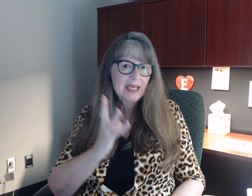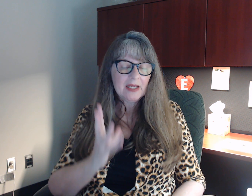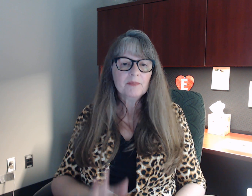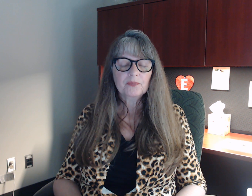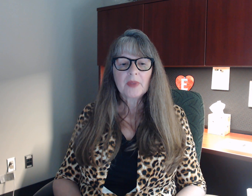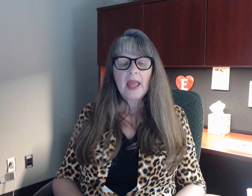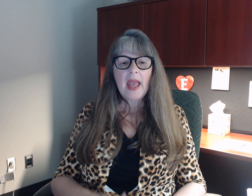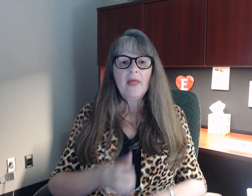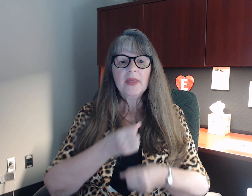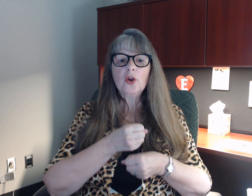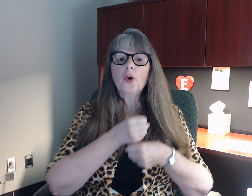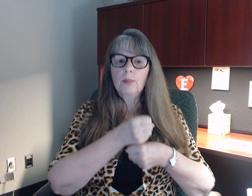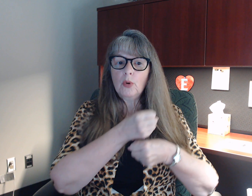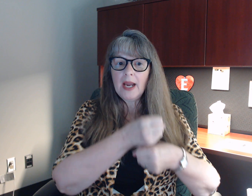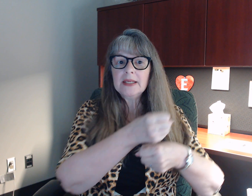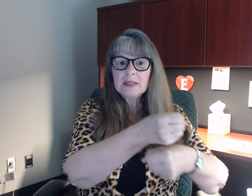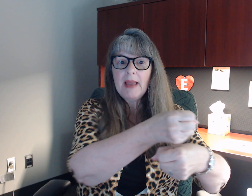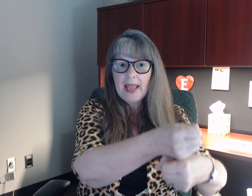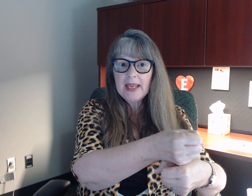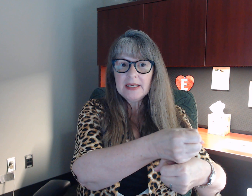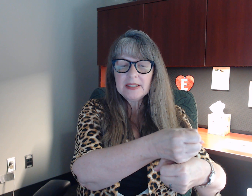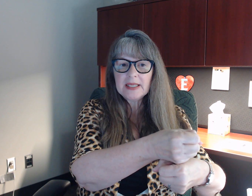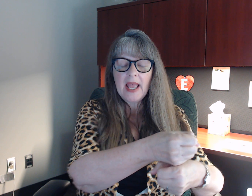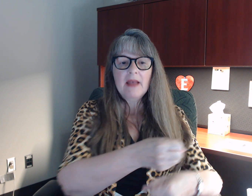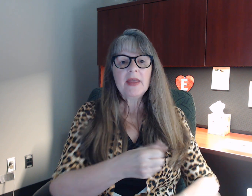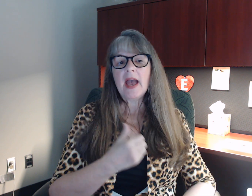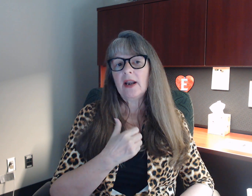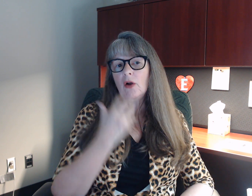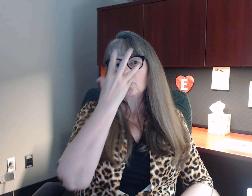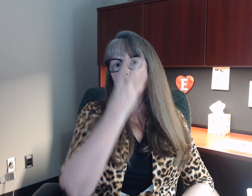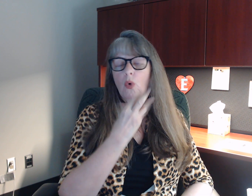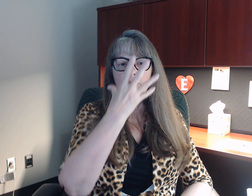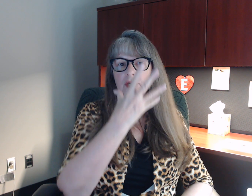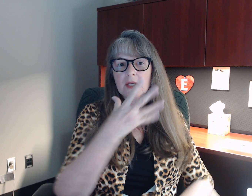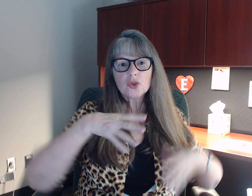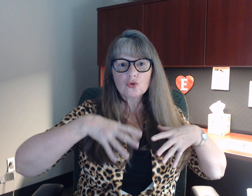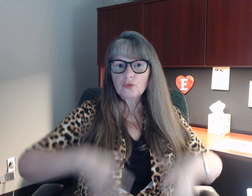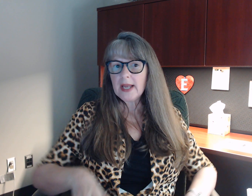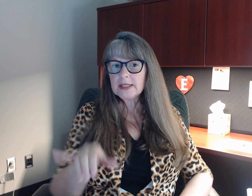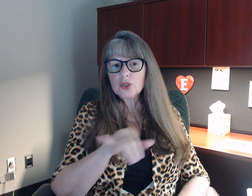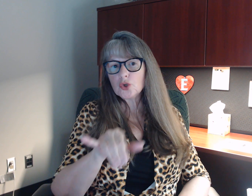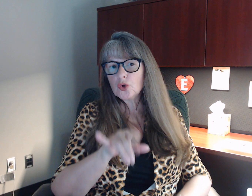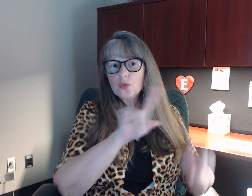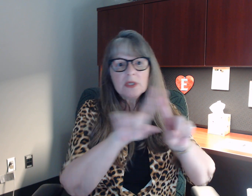fancy. And then her bridesmaids, they had on gorgeous dresses too,